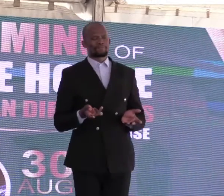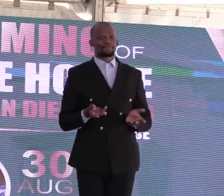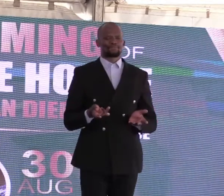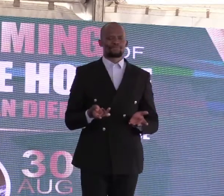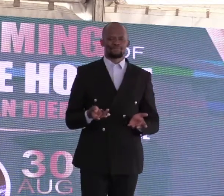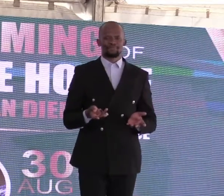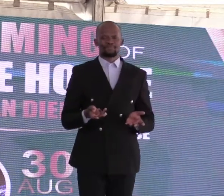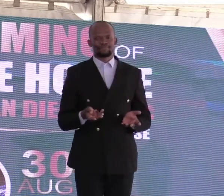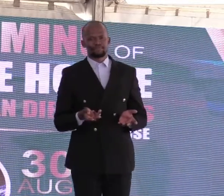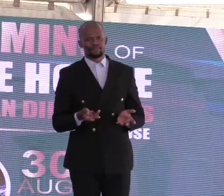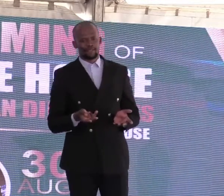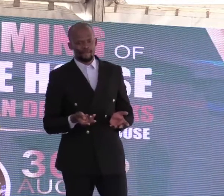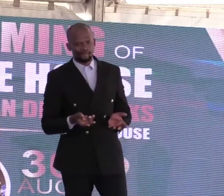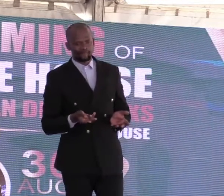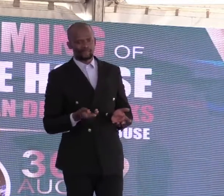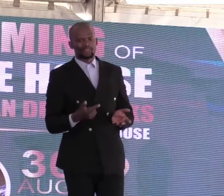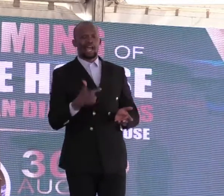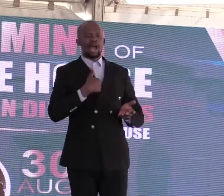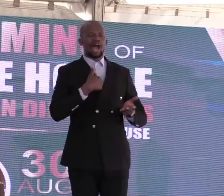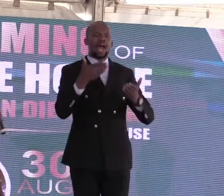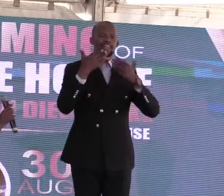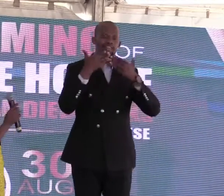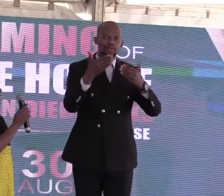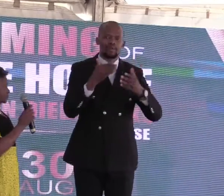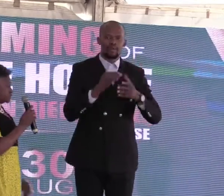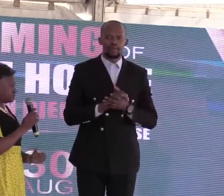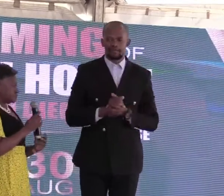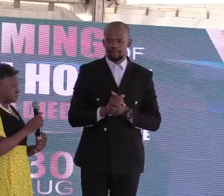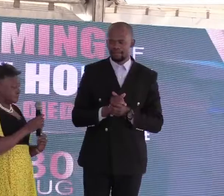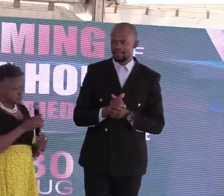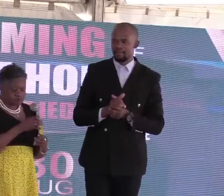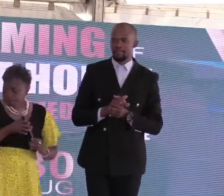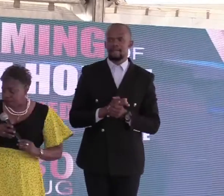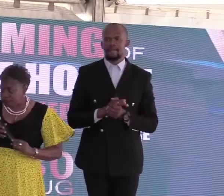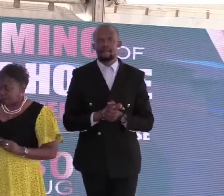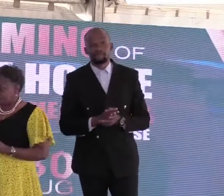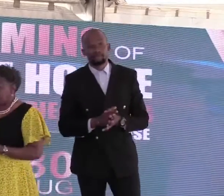that, I thank you.